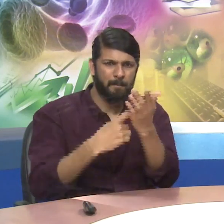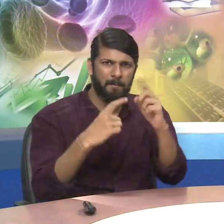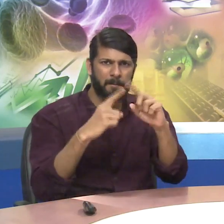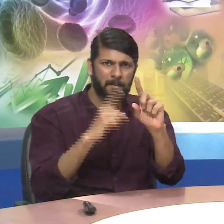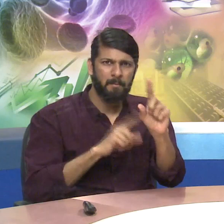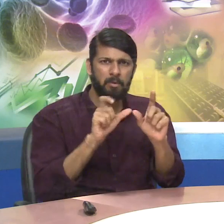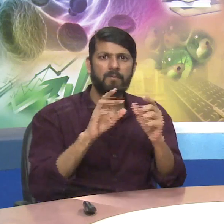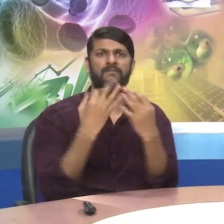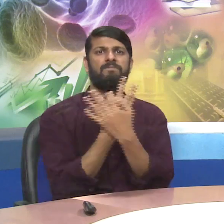Liberty.